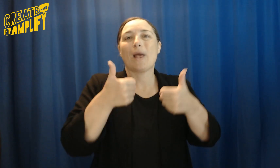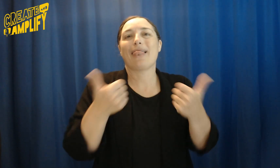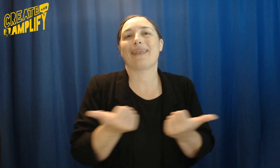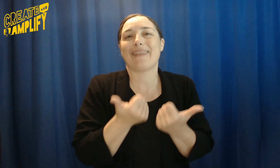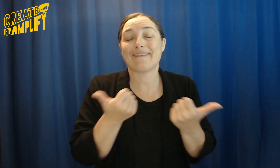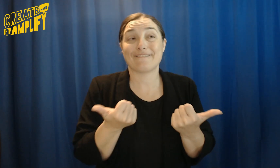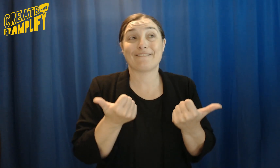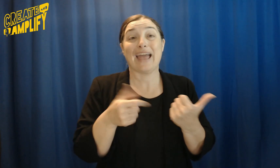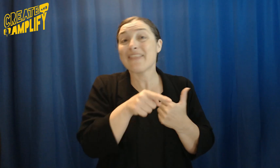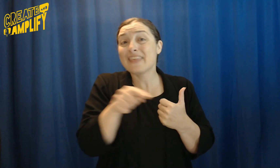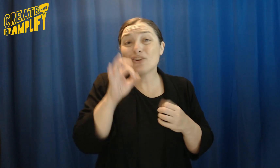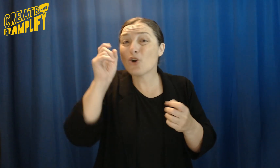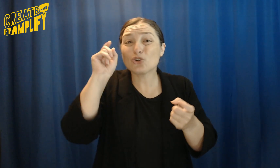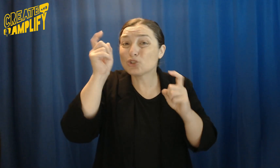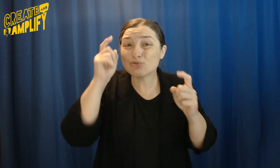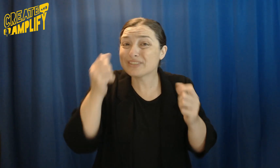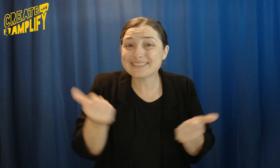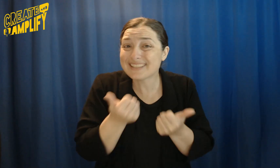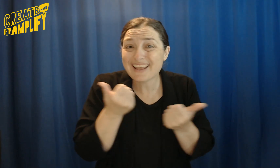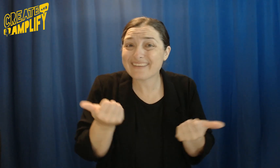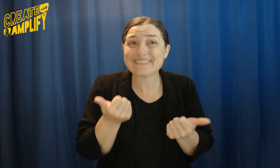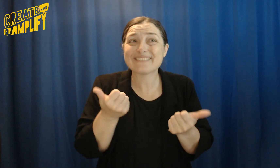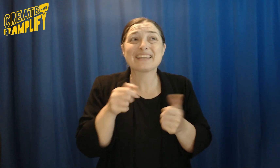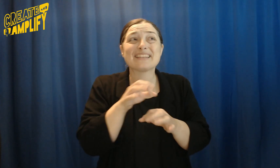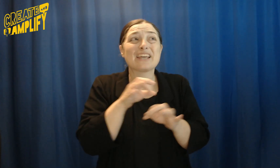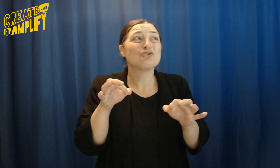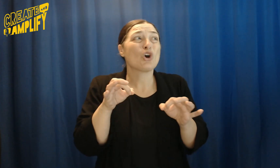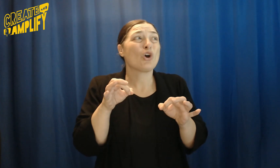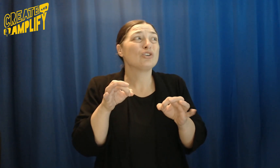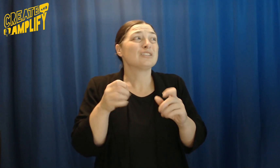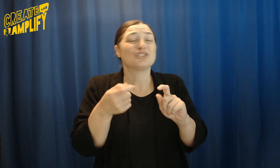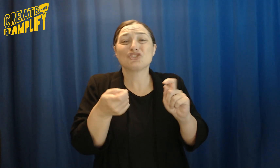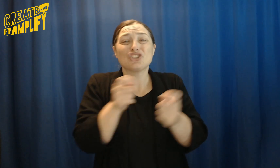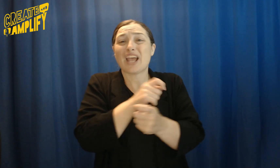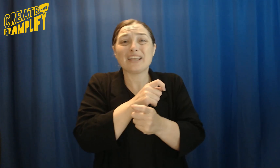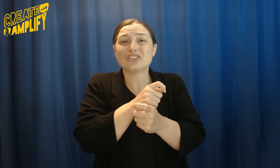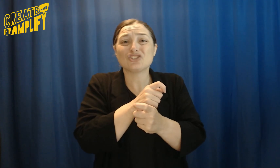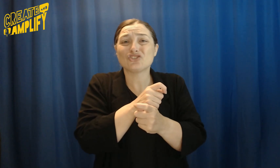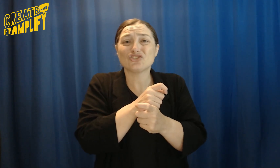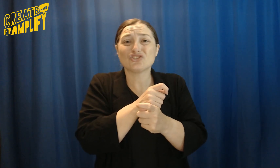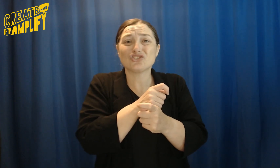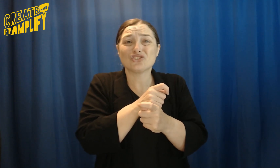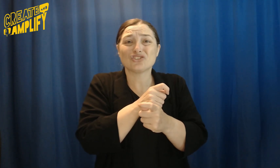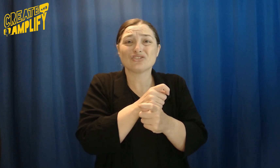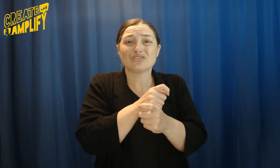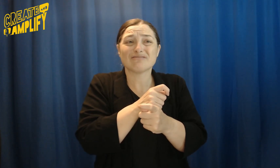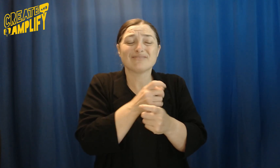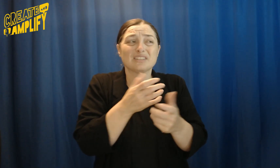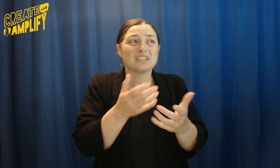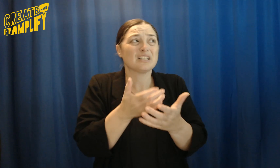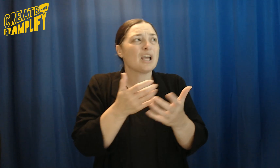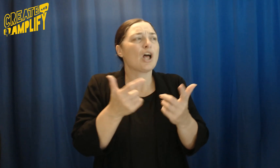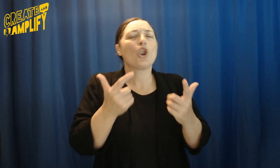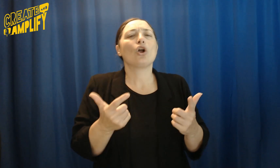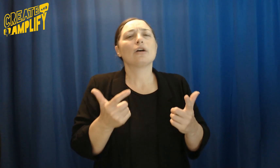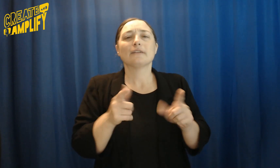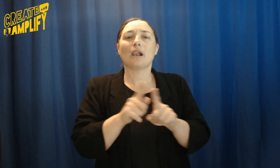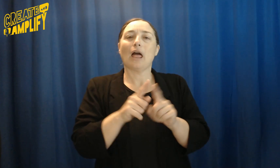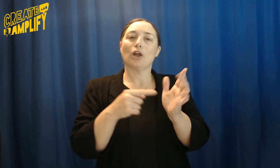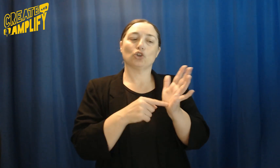don't enact change at all or fast enough. There's a lot of tokenistic box ticking that doesn't